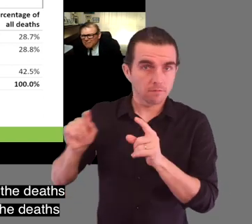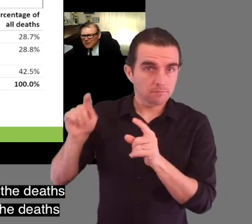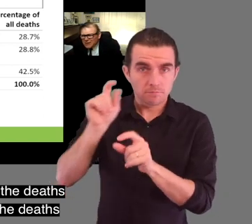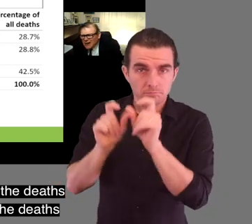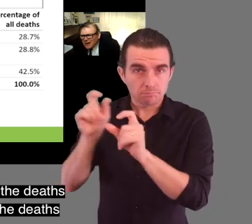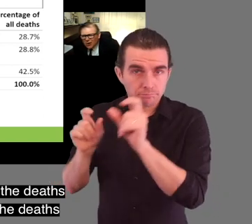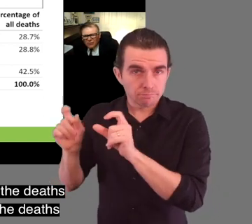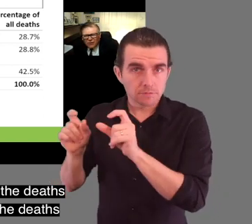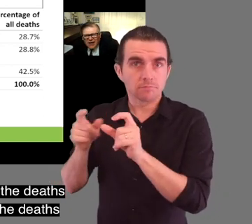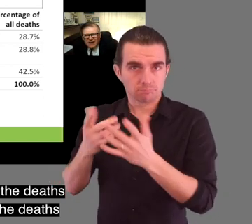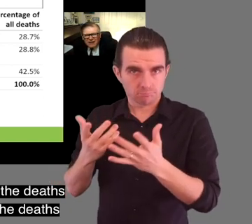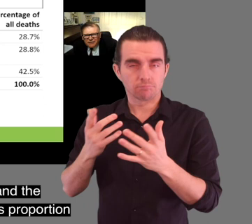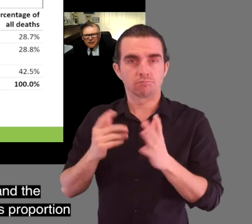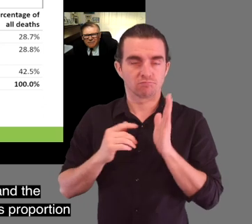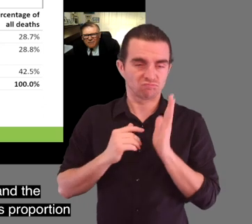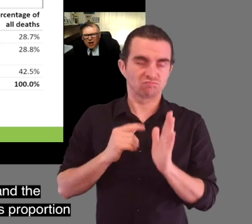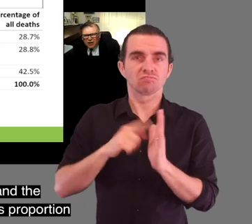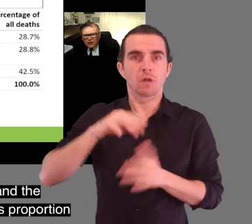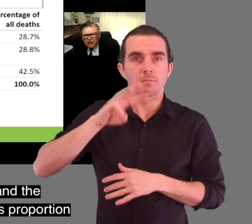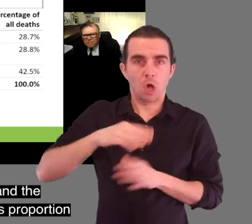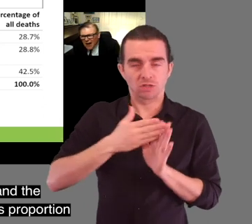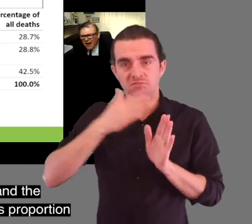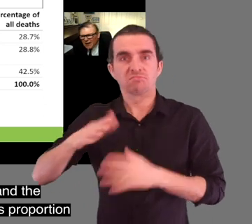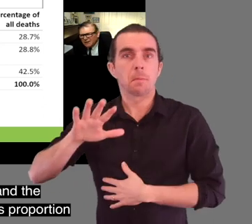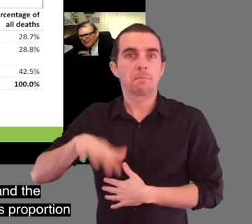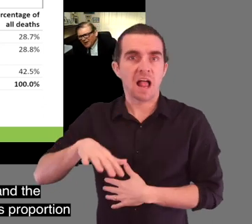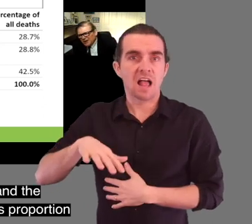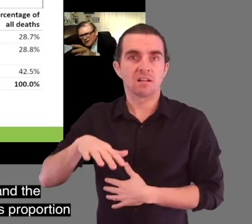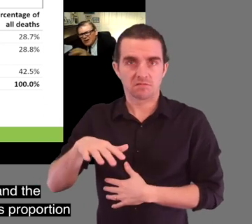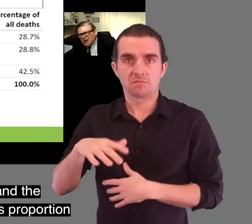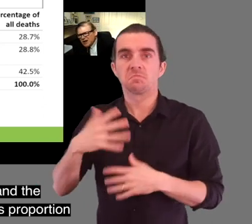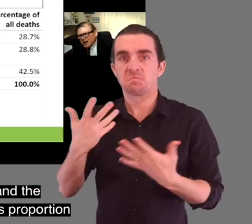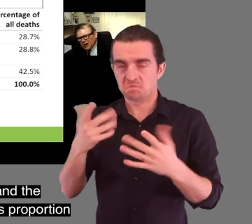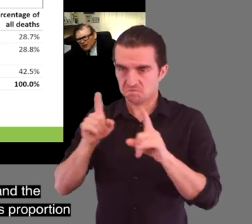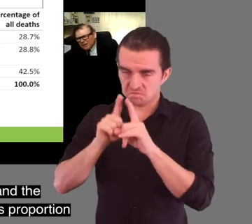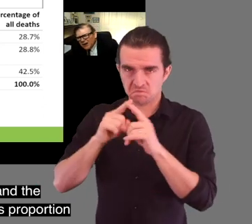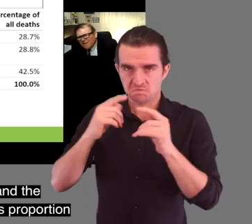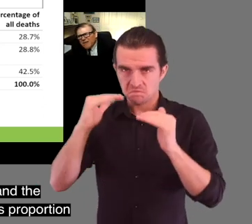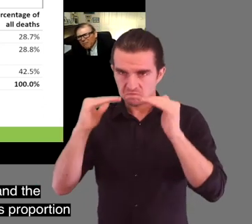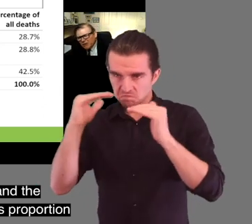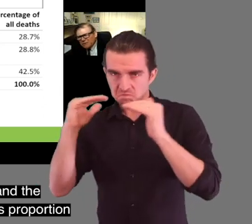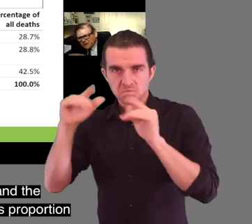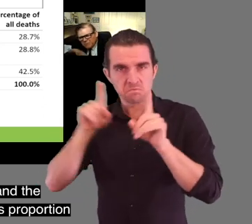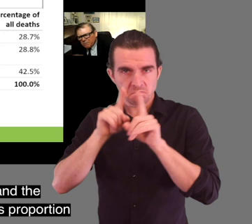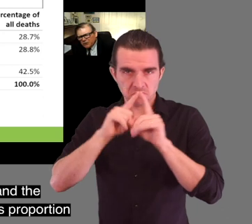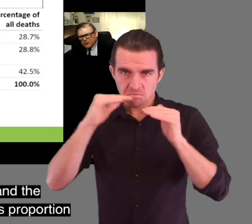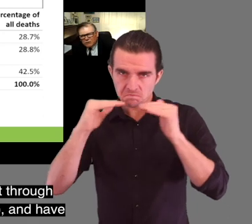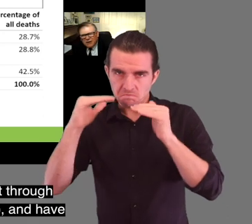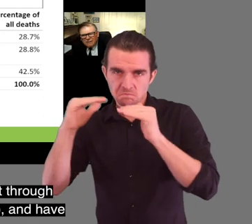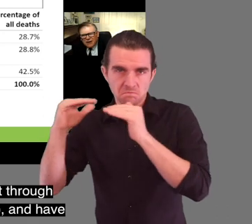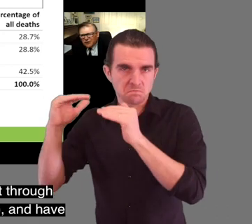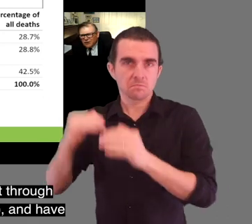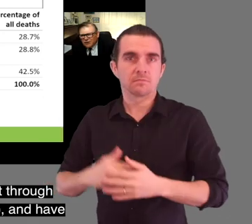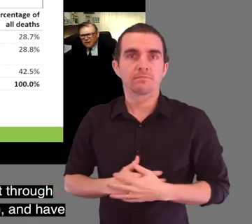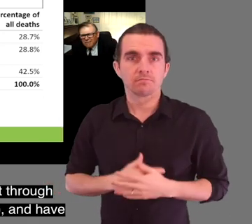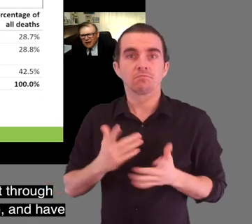28% of the deaths from March to May, and the figure has similar numbers, proportions when they've